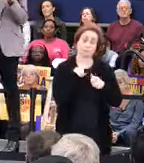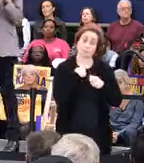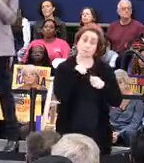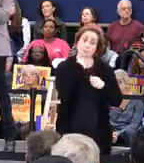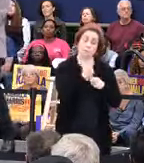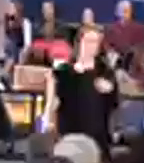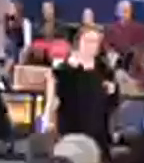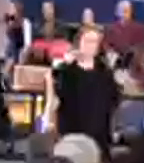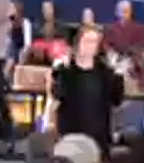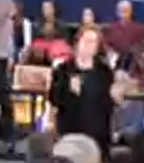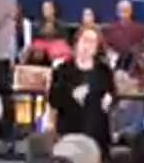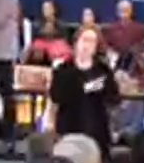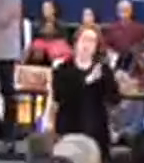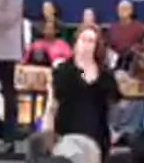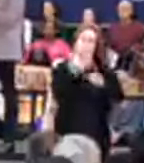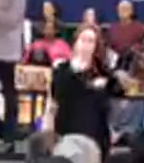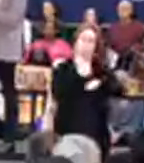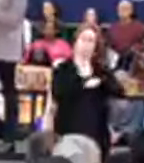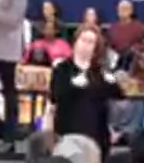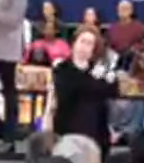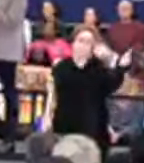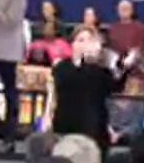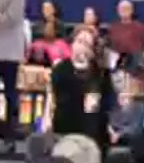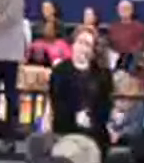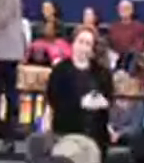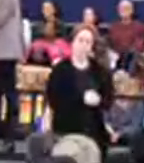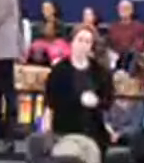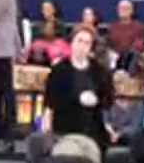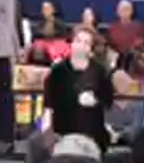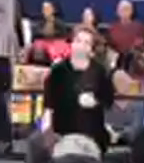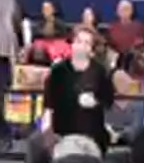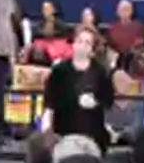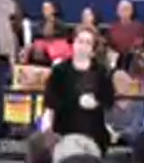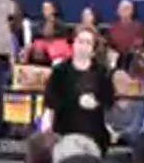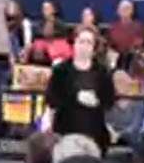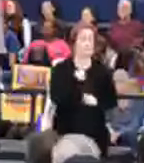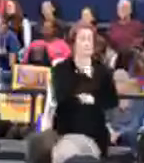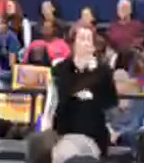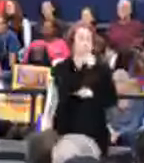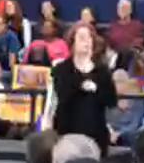them that I decided to become a prosecutor. And